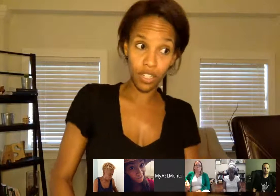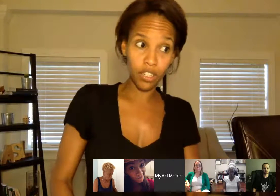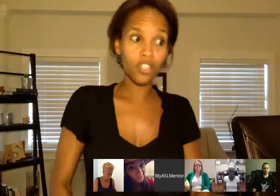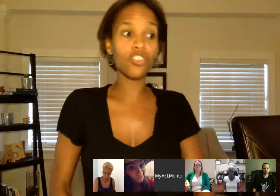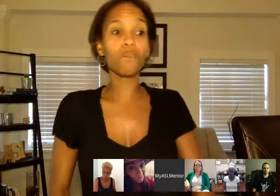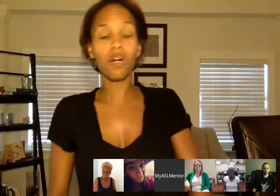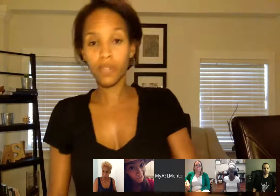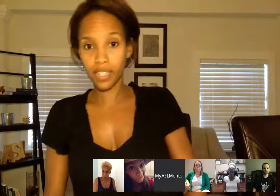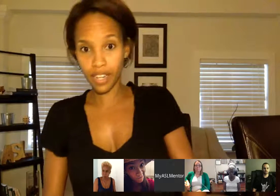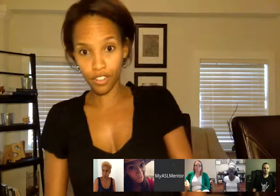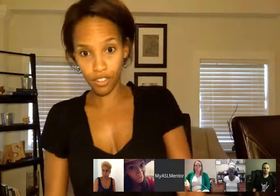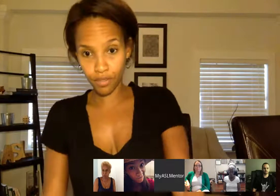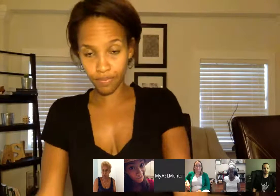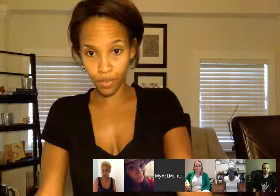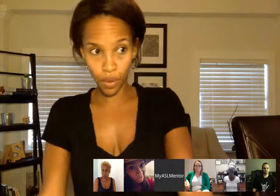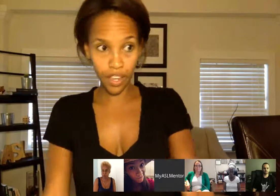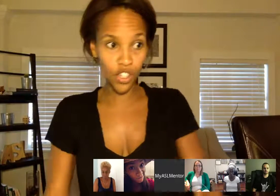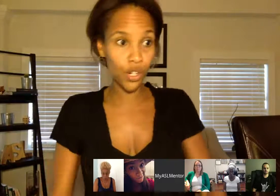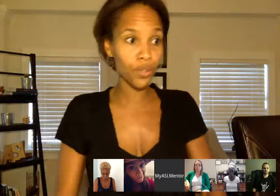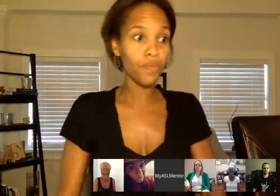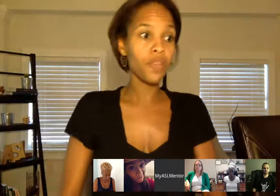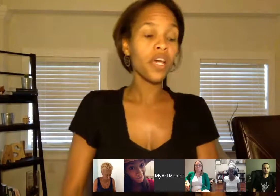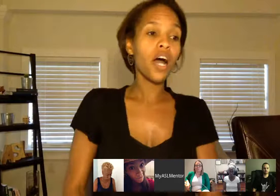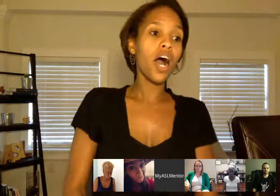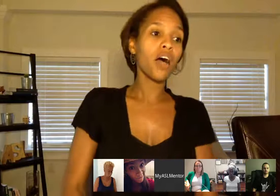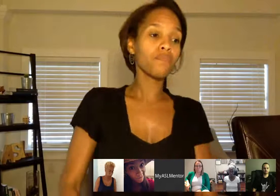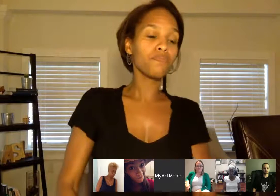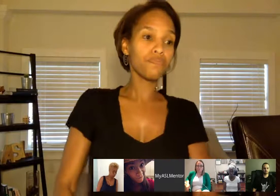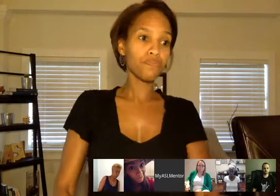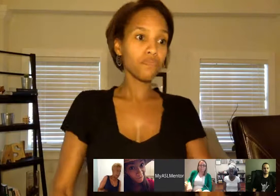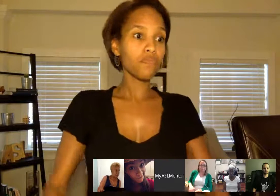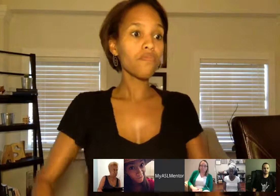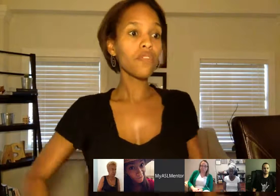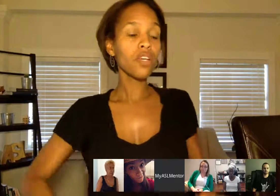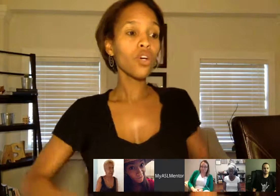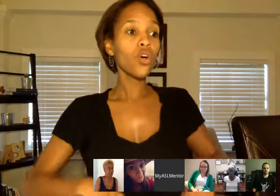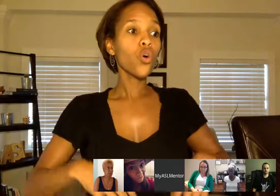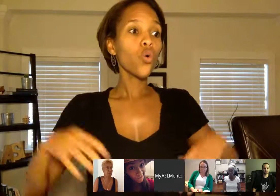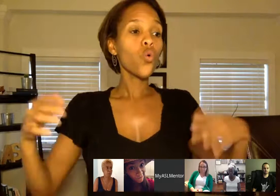last unit to the public sector. Okay, so